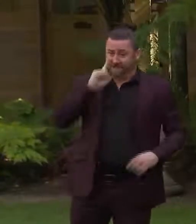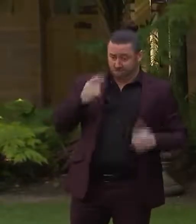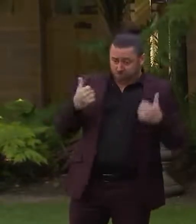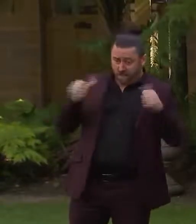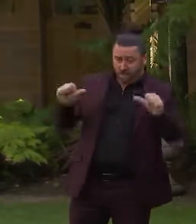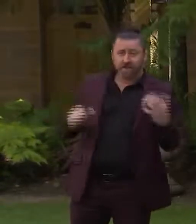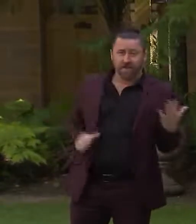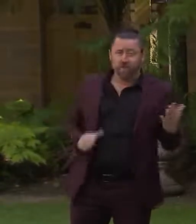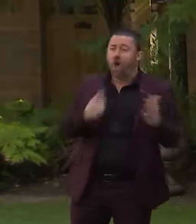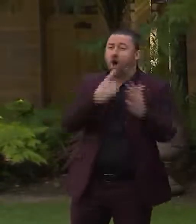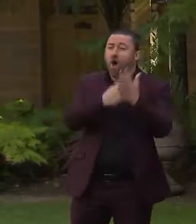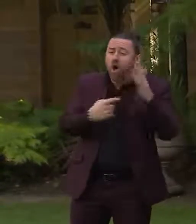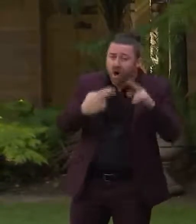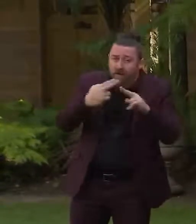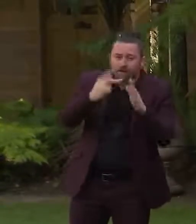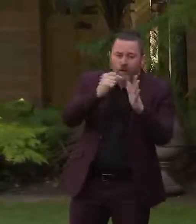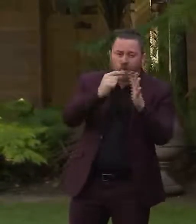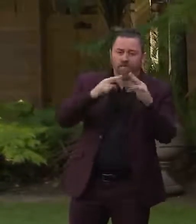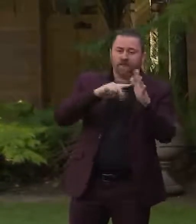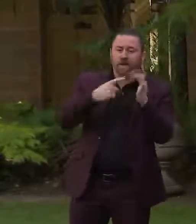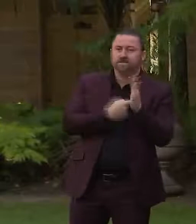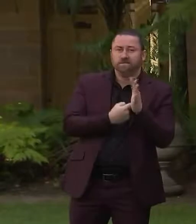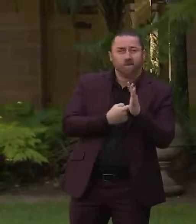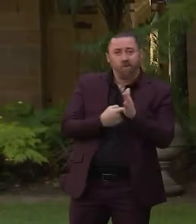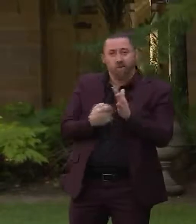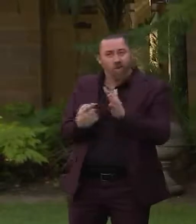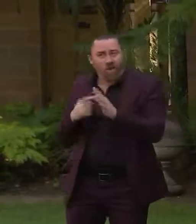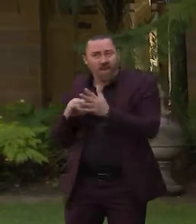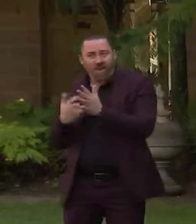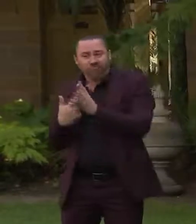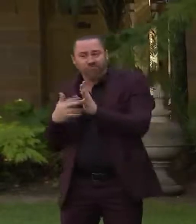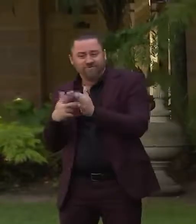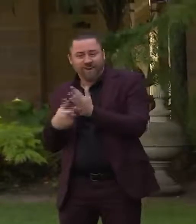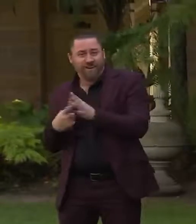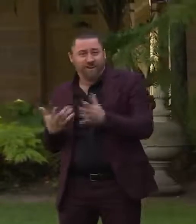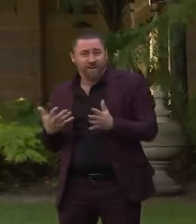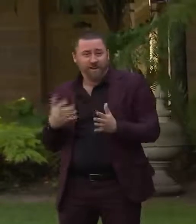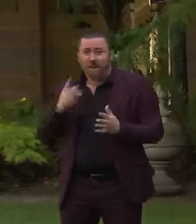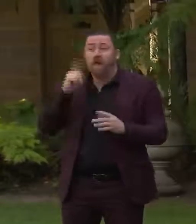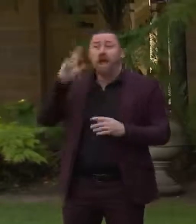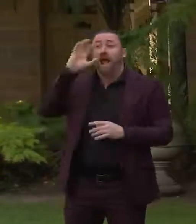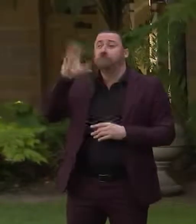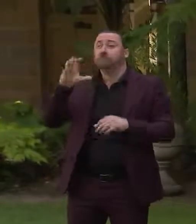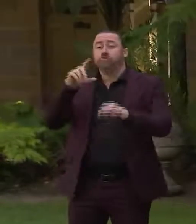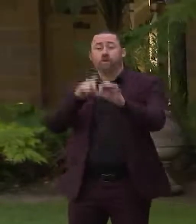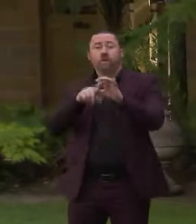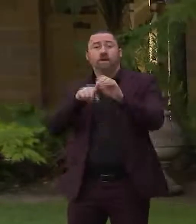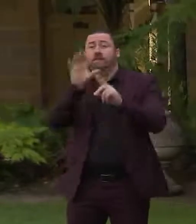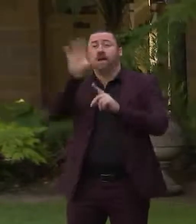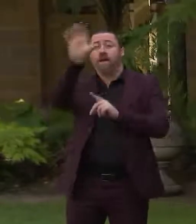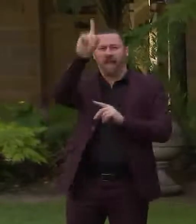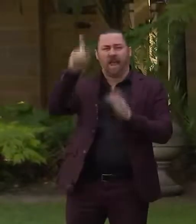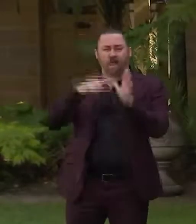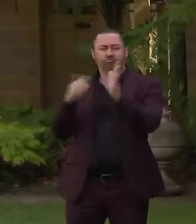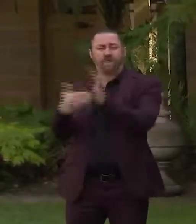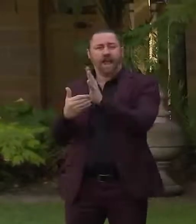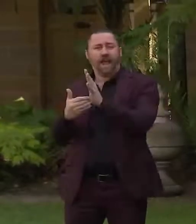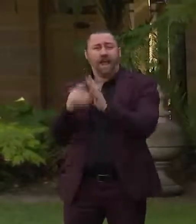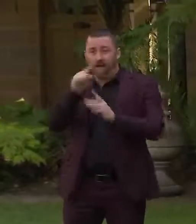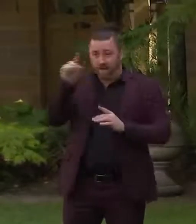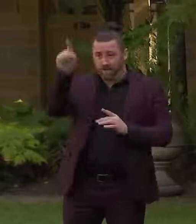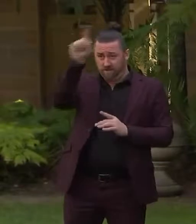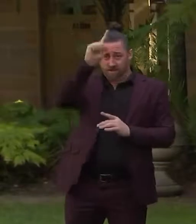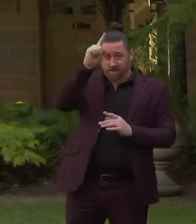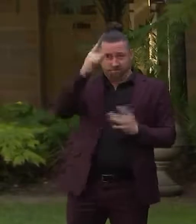only applies to the Pfizer vaccine. Most regional centres in Queensland are receiving the AZ vaccine, but we would